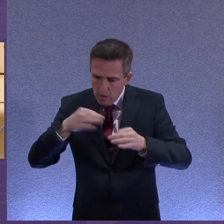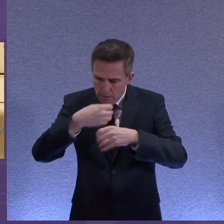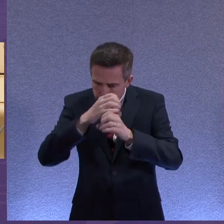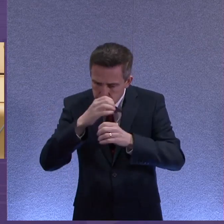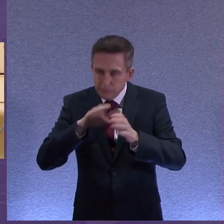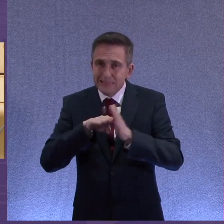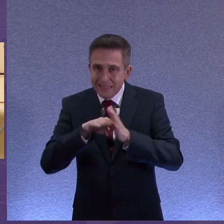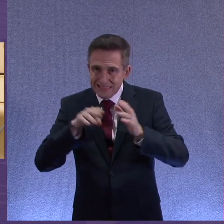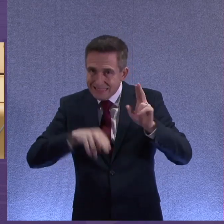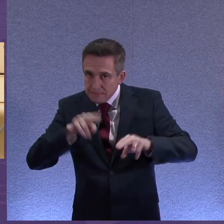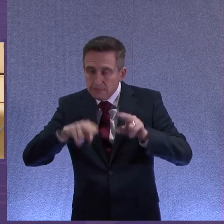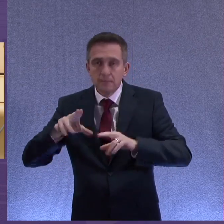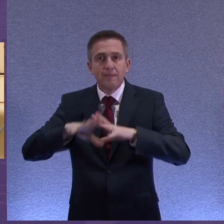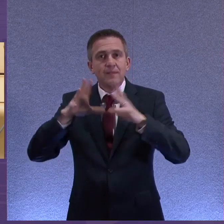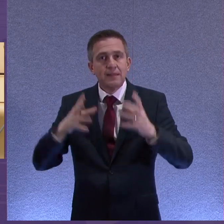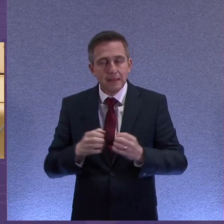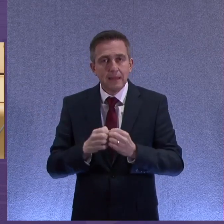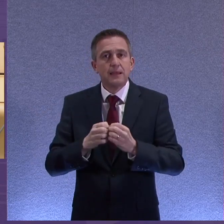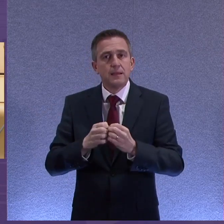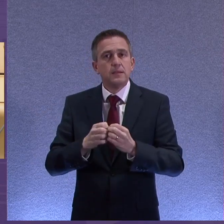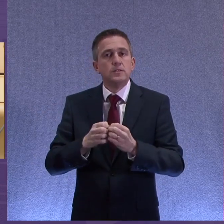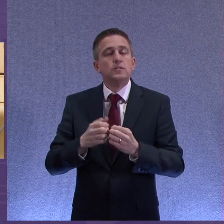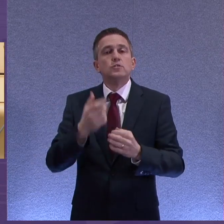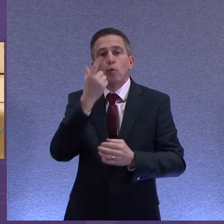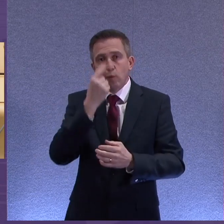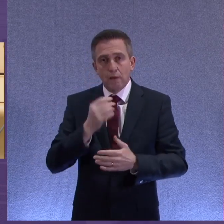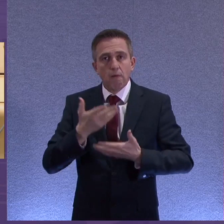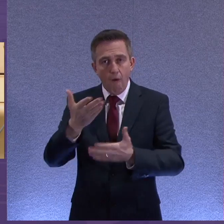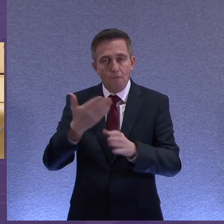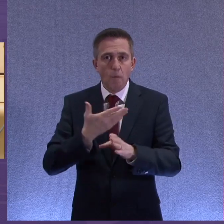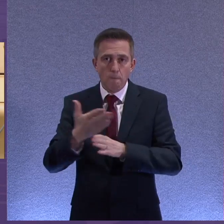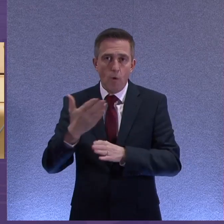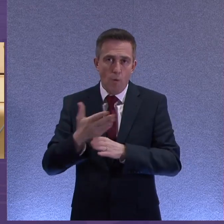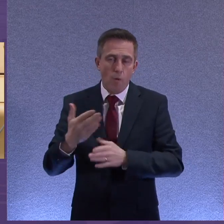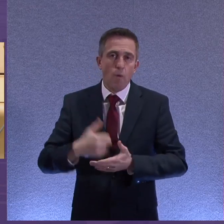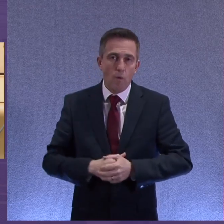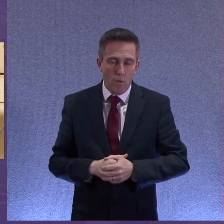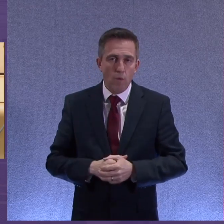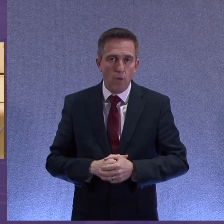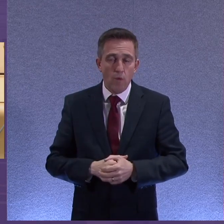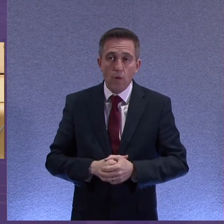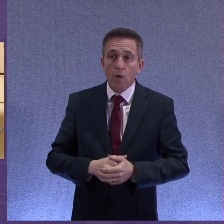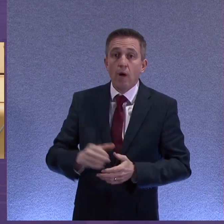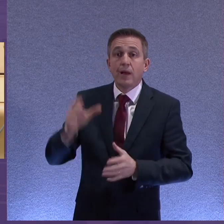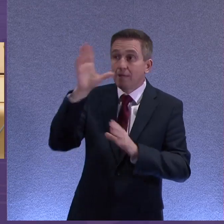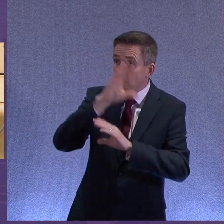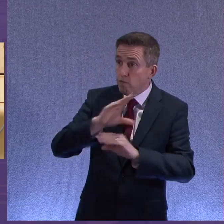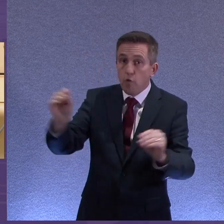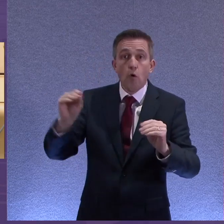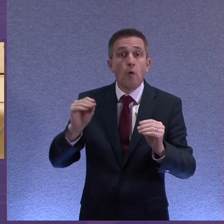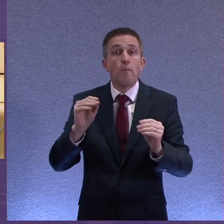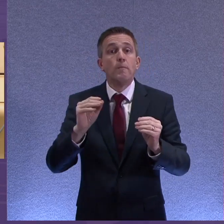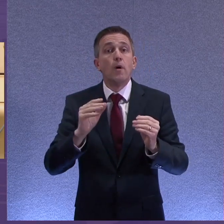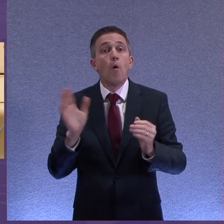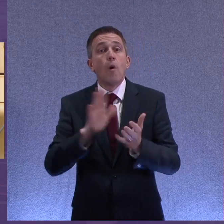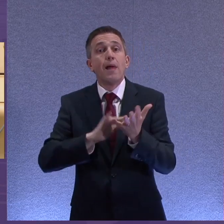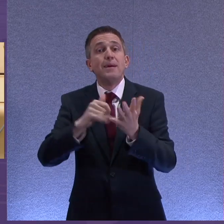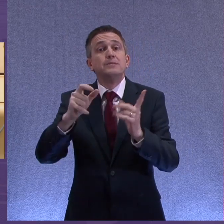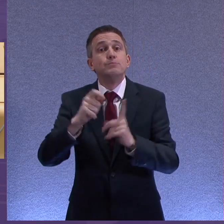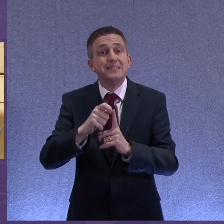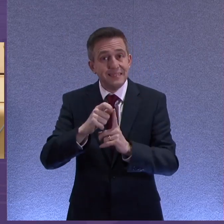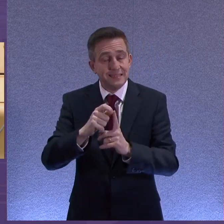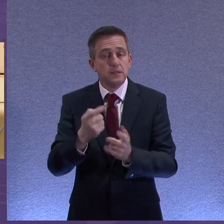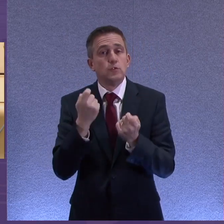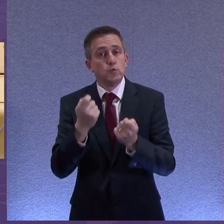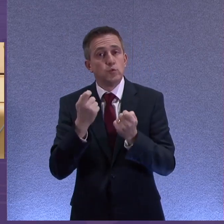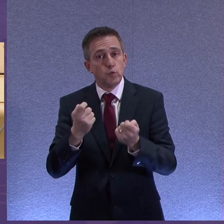United Kingdom to increase testing capacity significantly. And I can advise the Chamber that an announcement on that is due